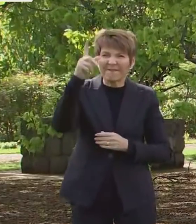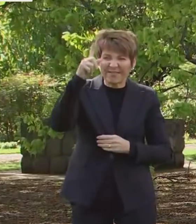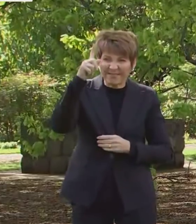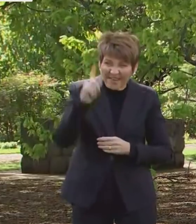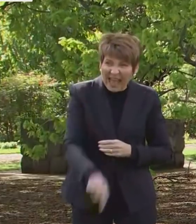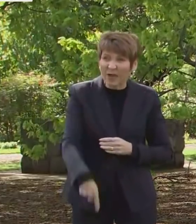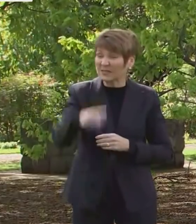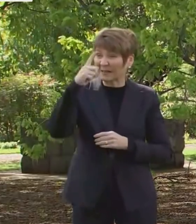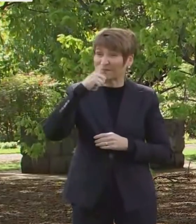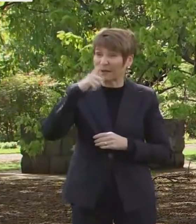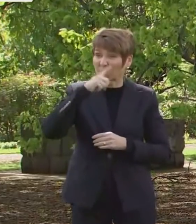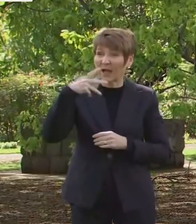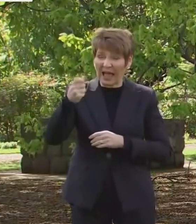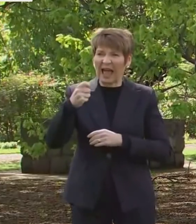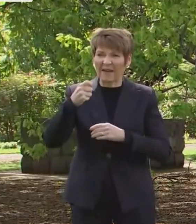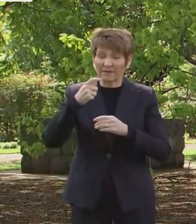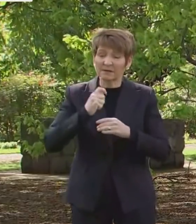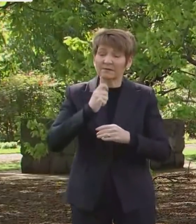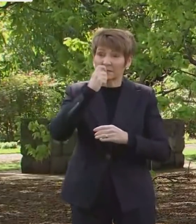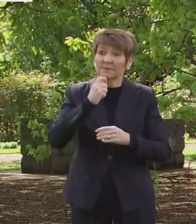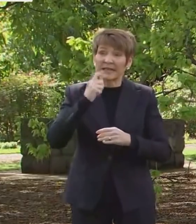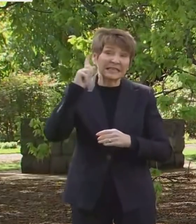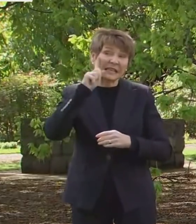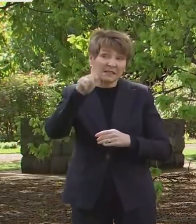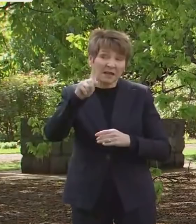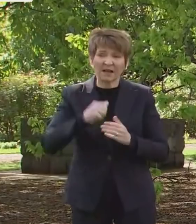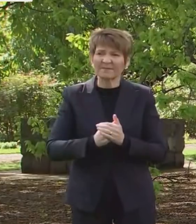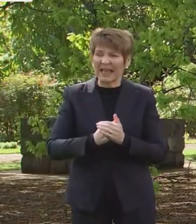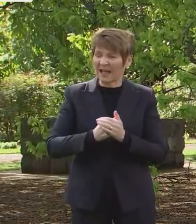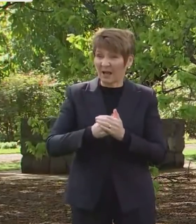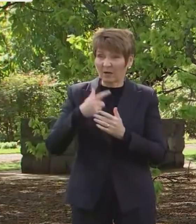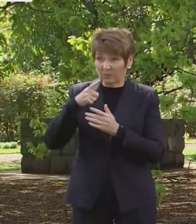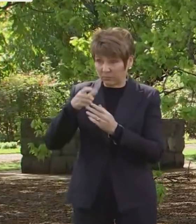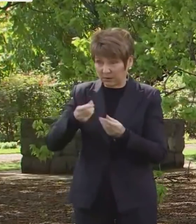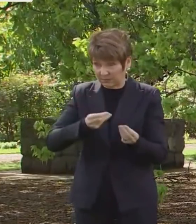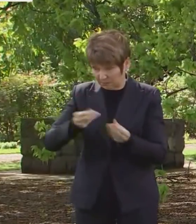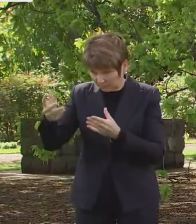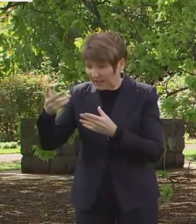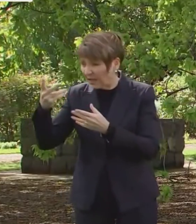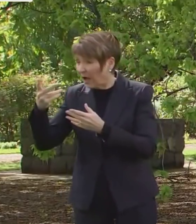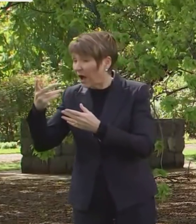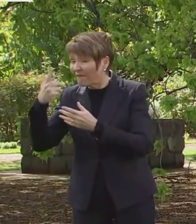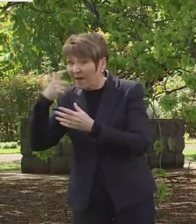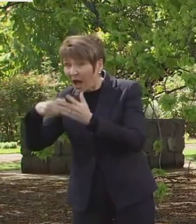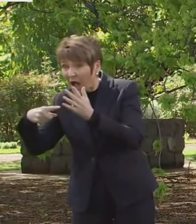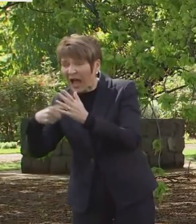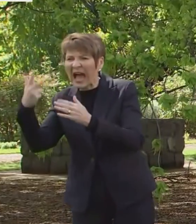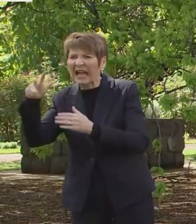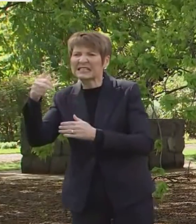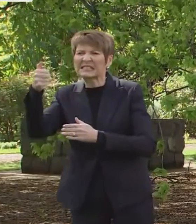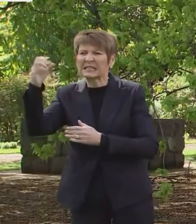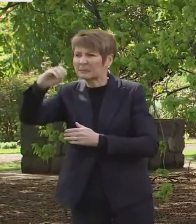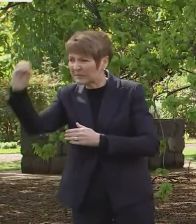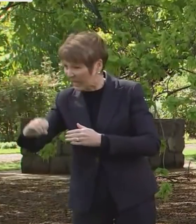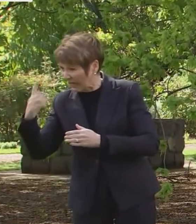49,548 tests administered yesterday. 86% of them were turned around within 24 hours